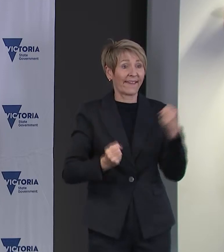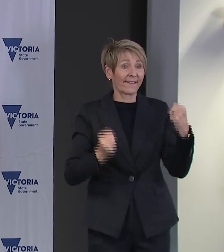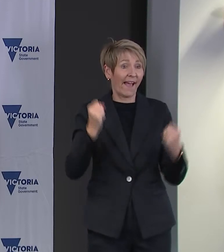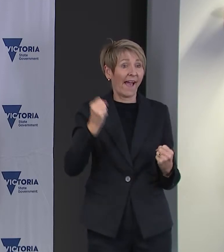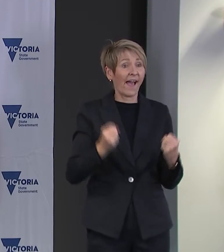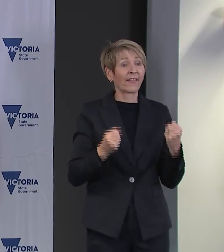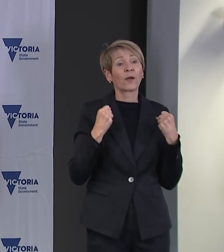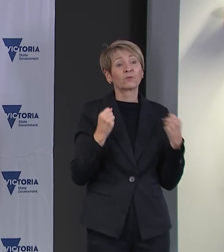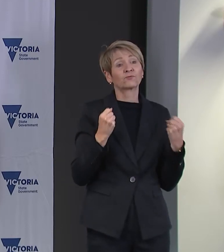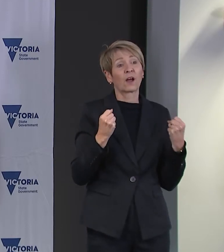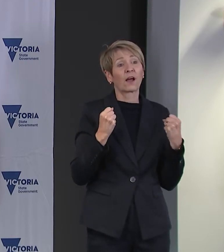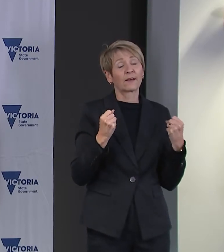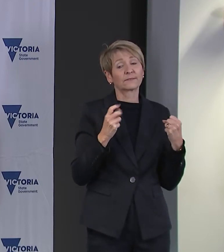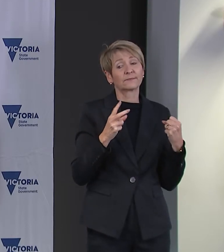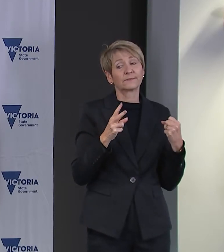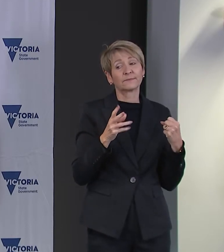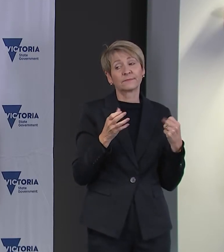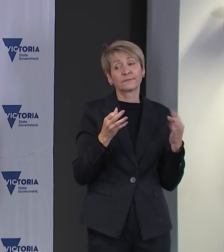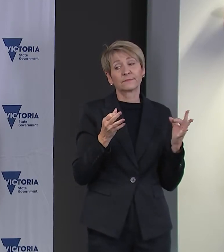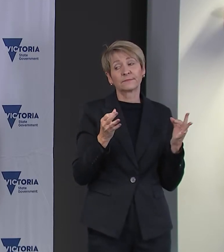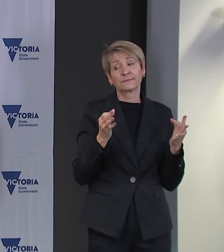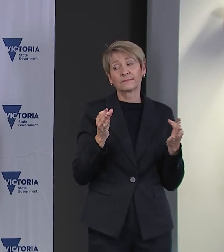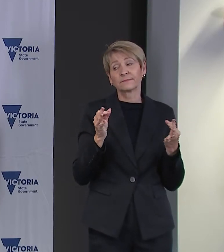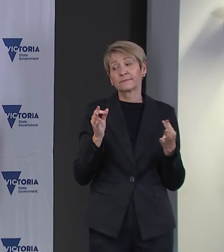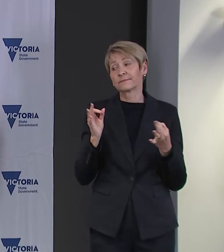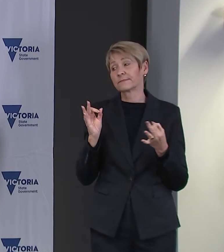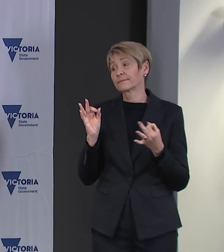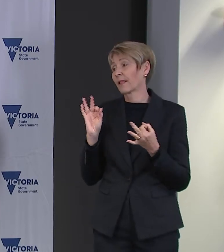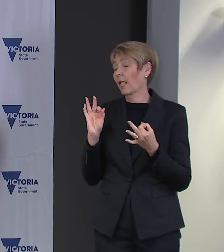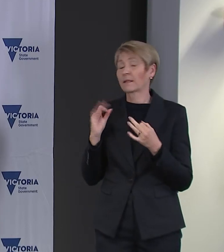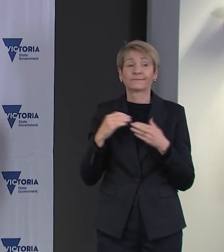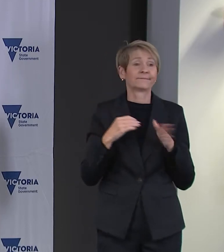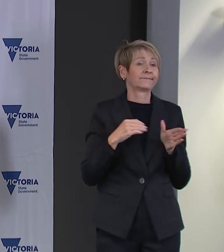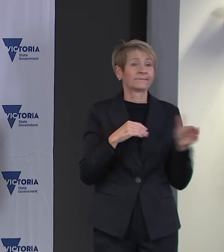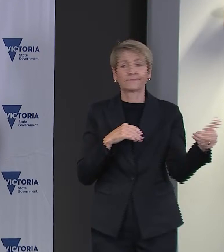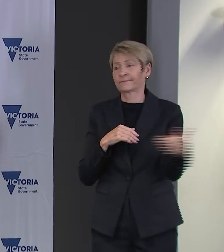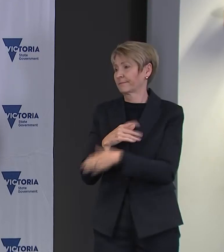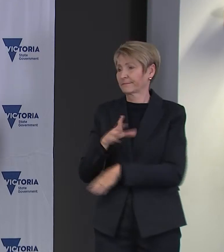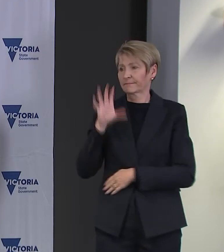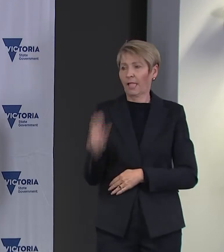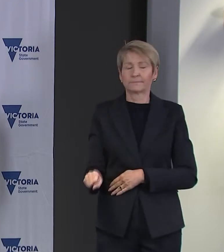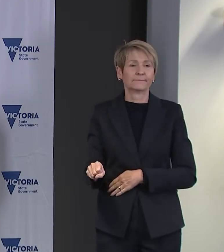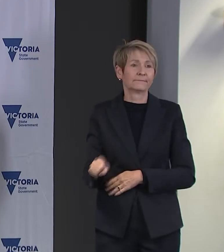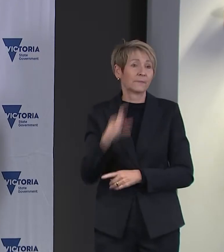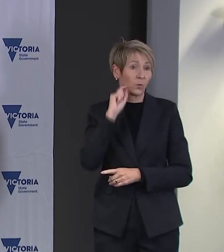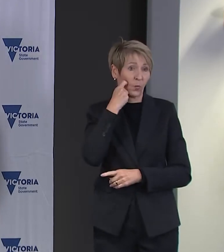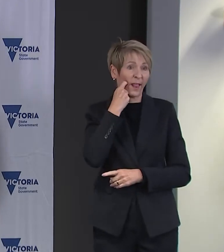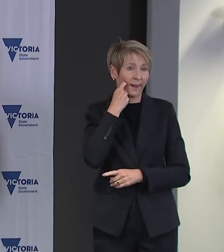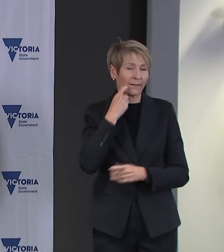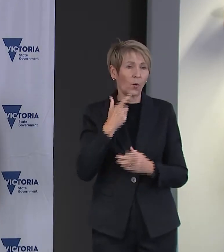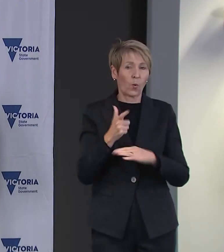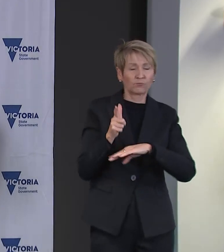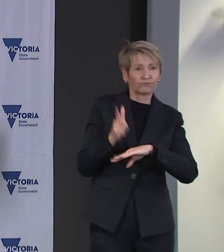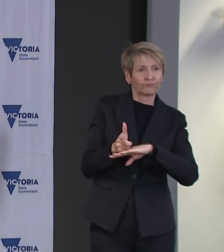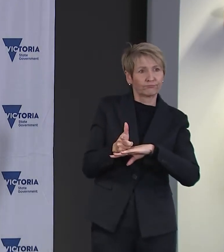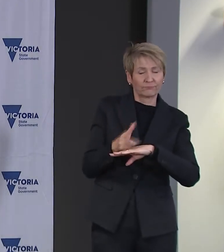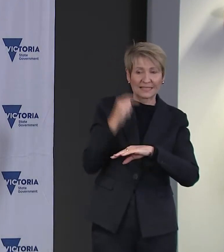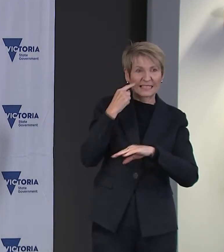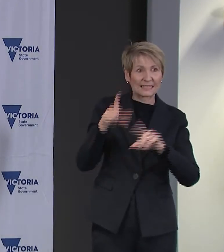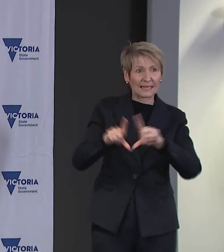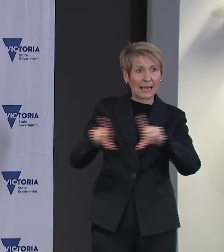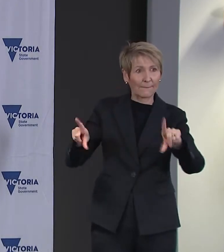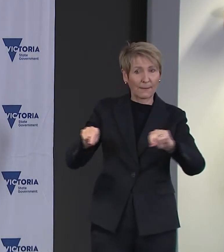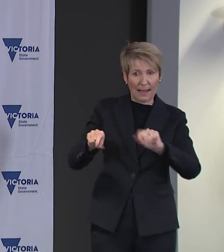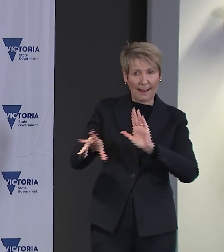seen evidence that that's to be the case. Looking ahead, Jerome, sorry, one more. I promise this will be the last one.